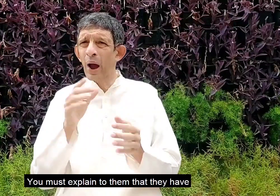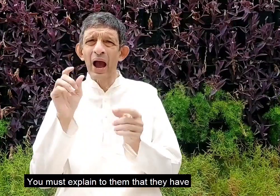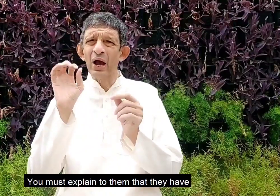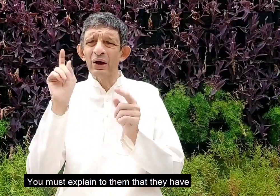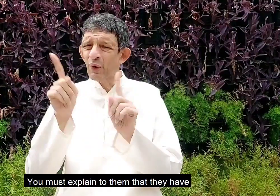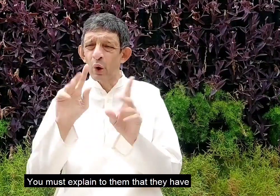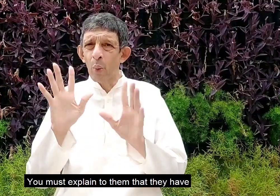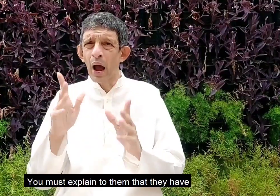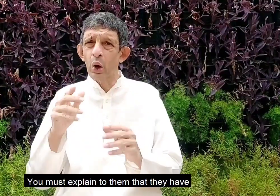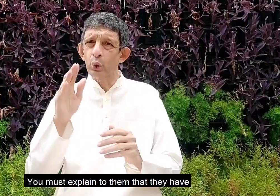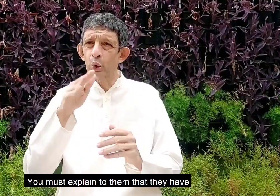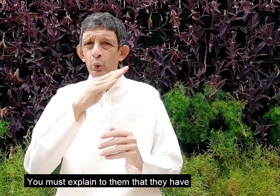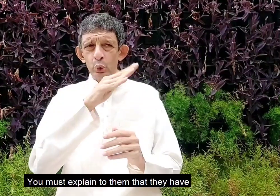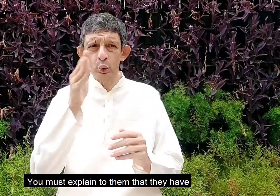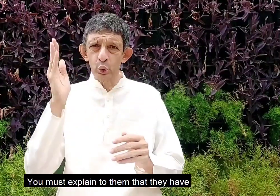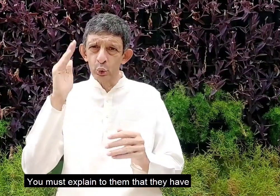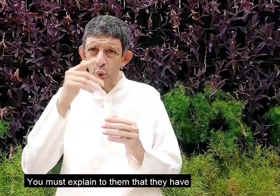You must explain to them that they have.